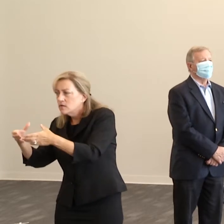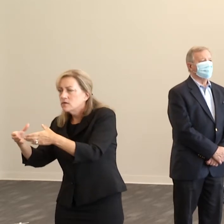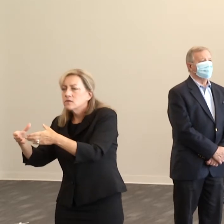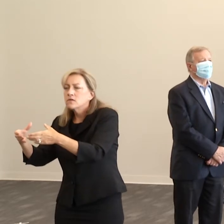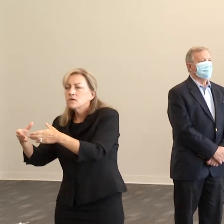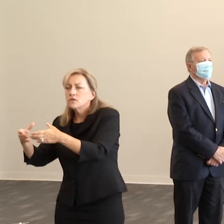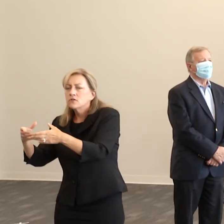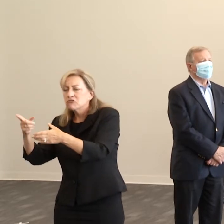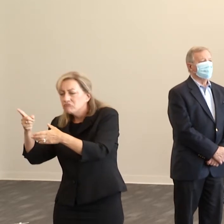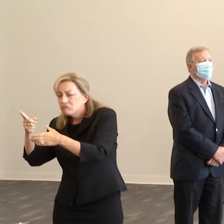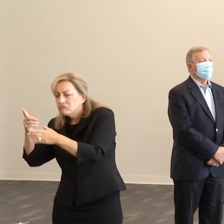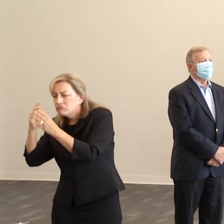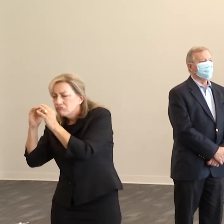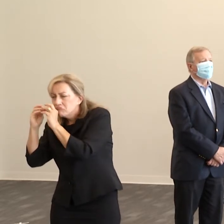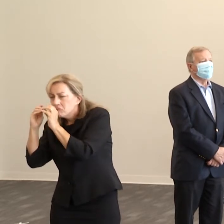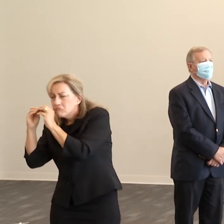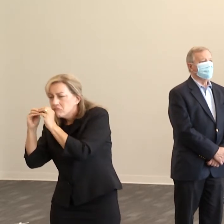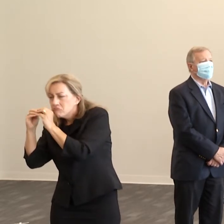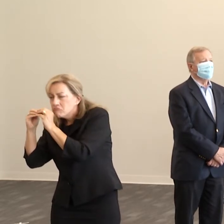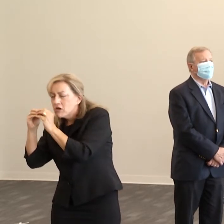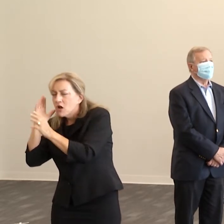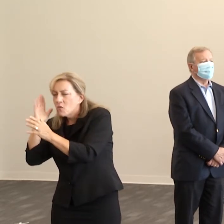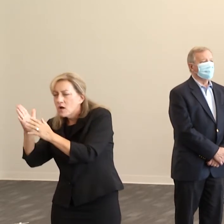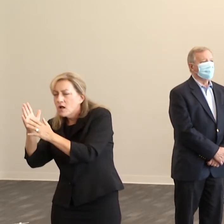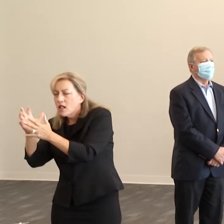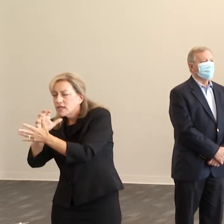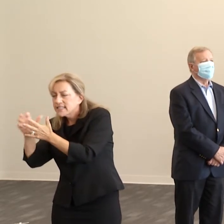to sabotage